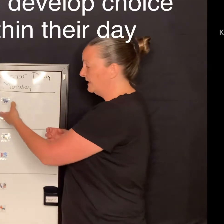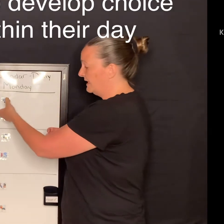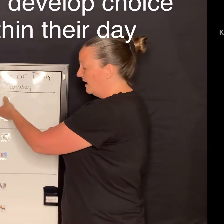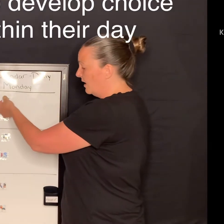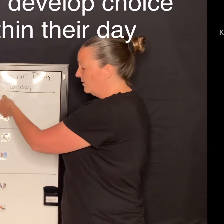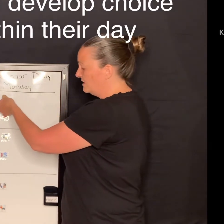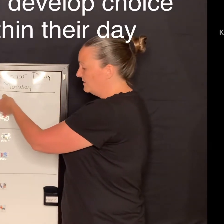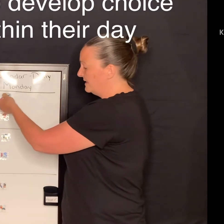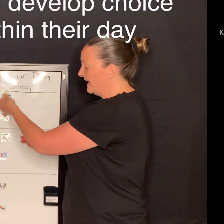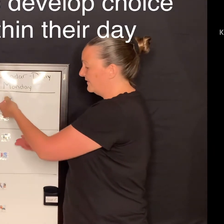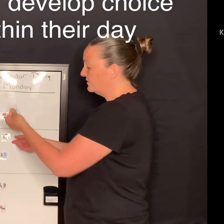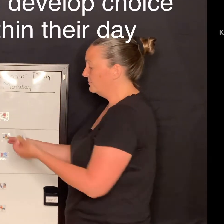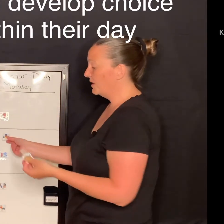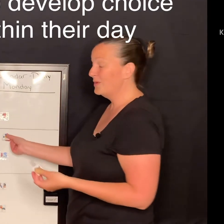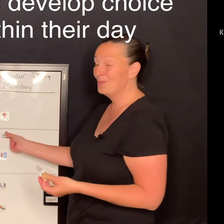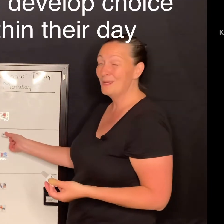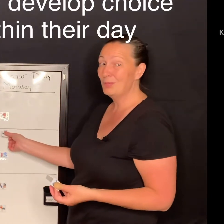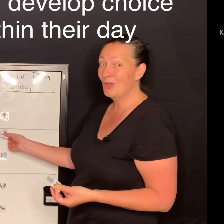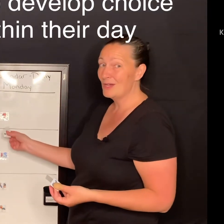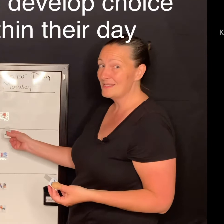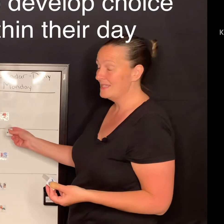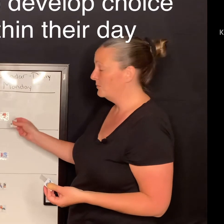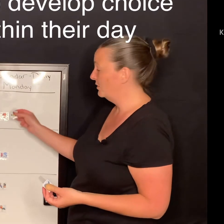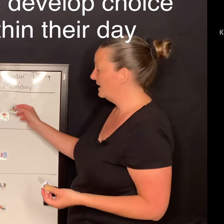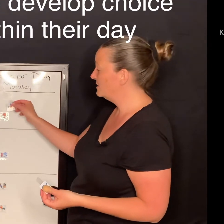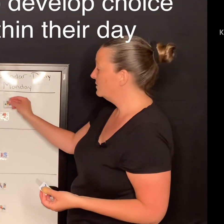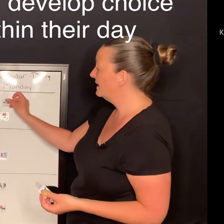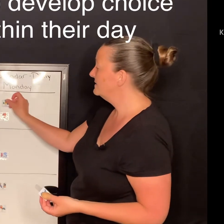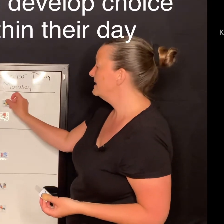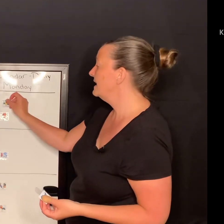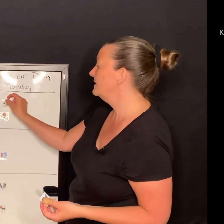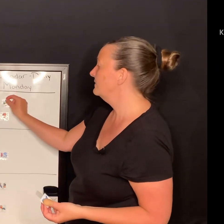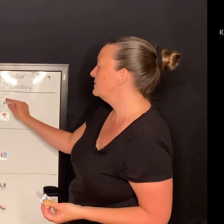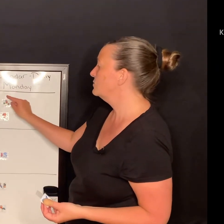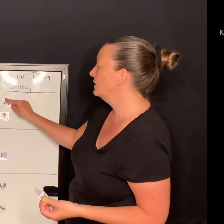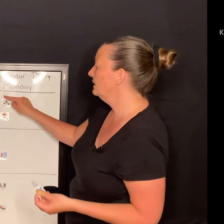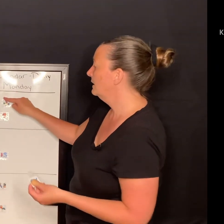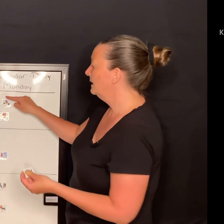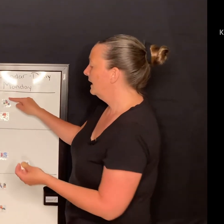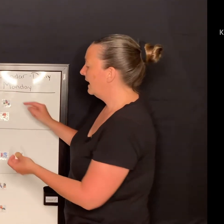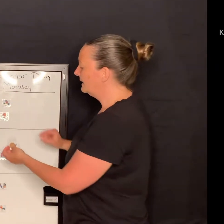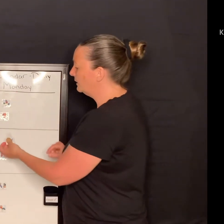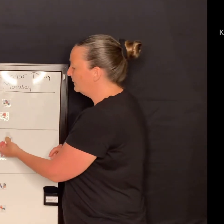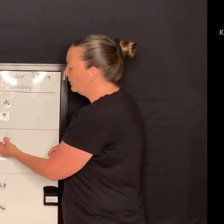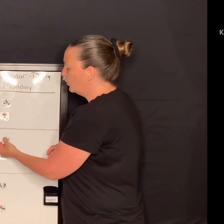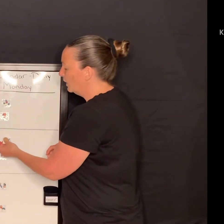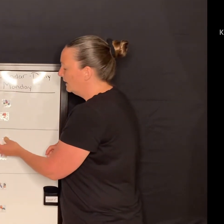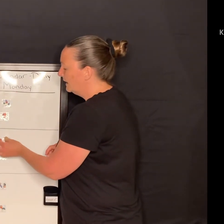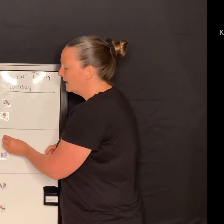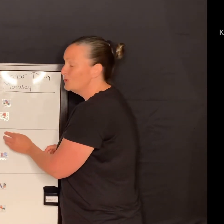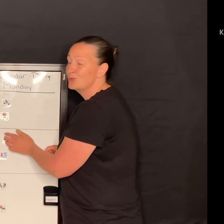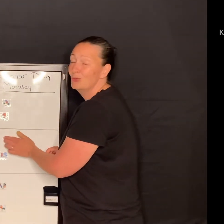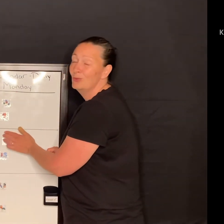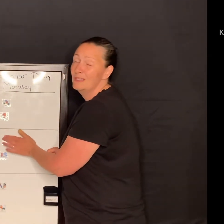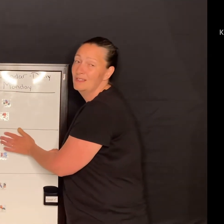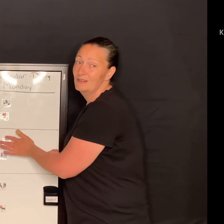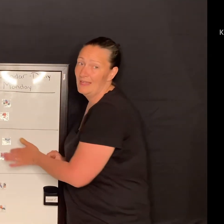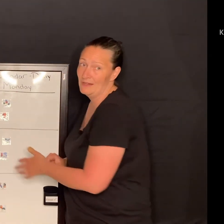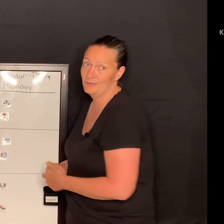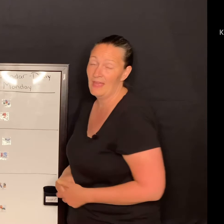I want to do them in the afternoon, but I want to play blocks in the morning. So it gives the individual a little bit more control in their life. And